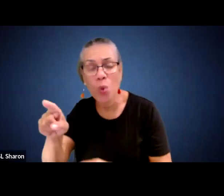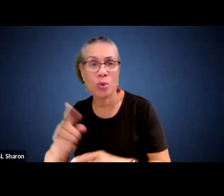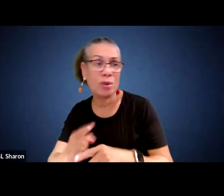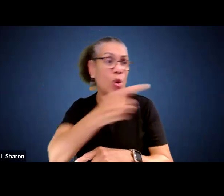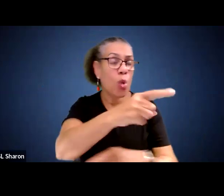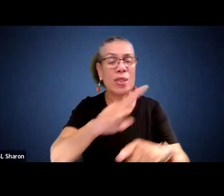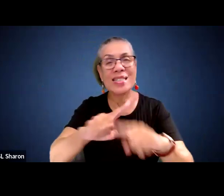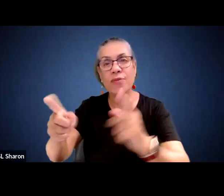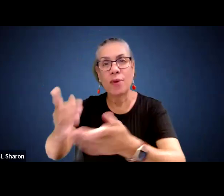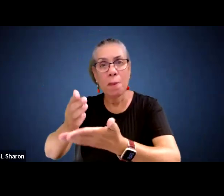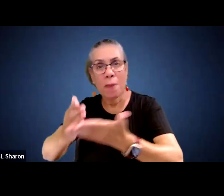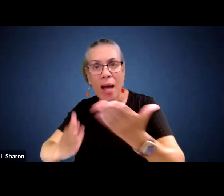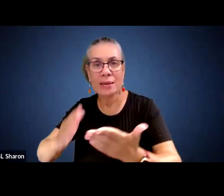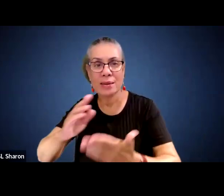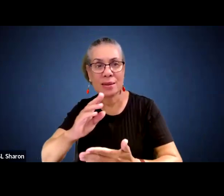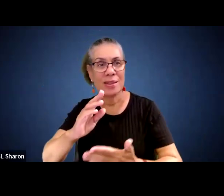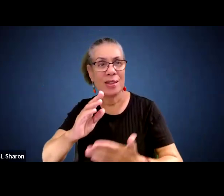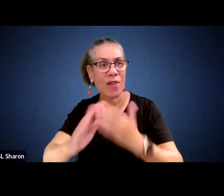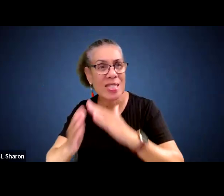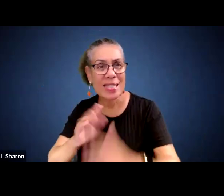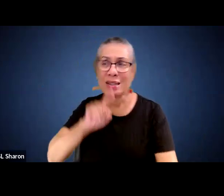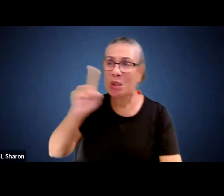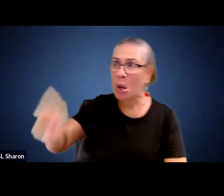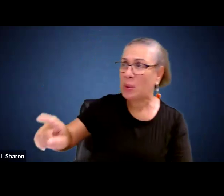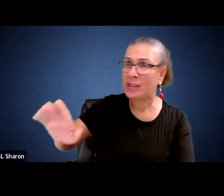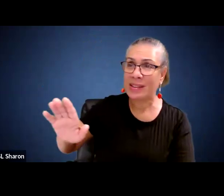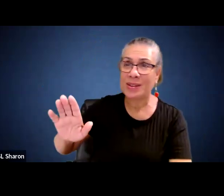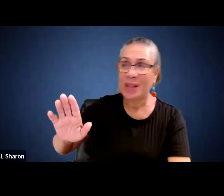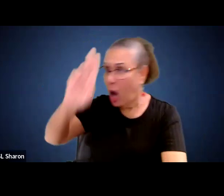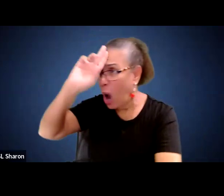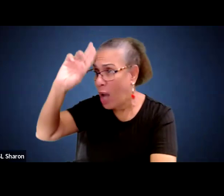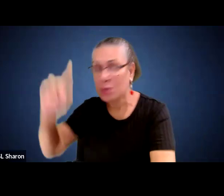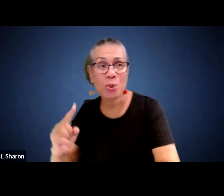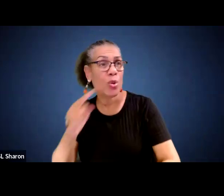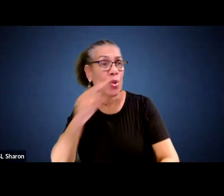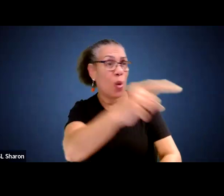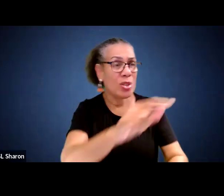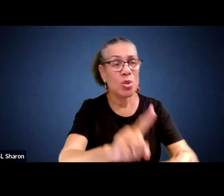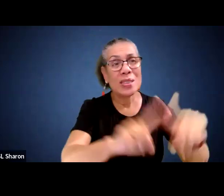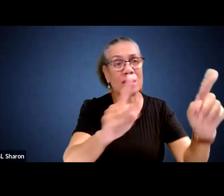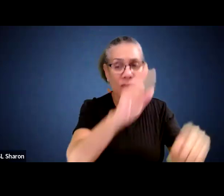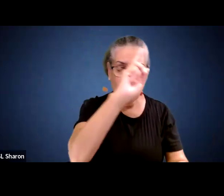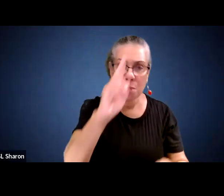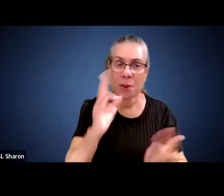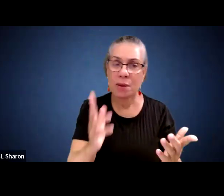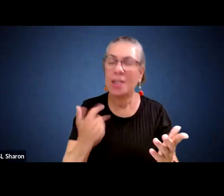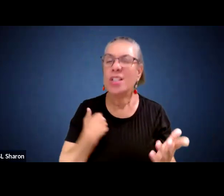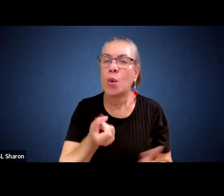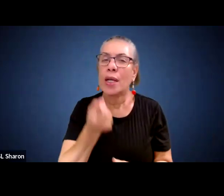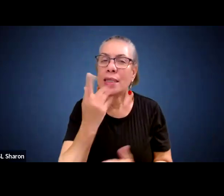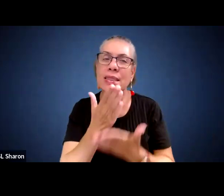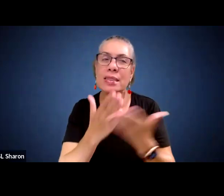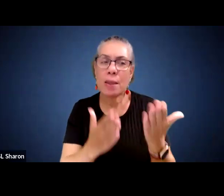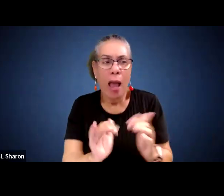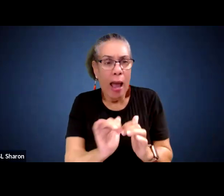their learning in addition to wherever they're coming from, just to get to you. So just understanding some of those logistics and the